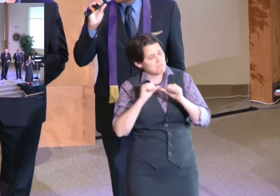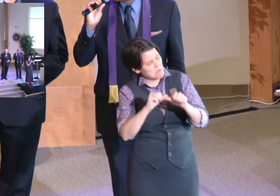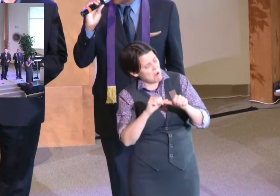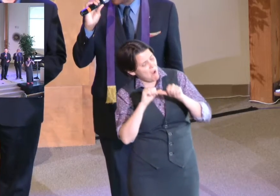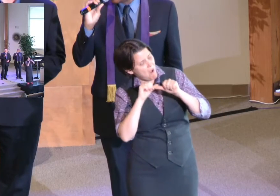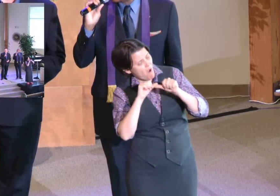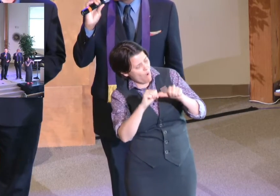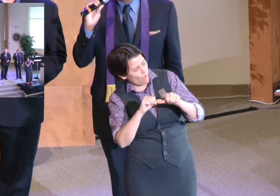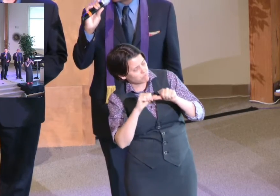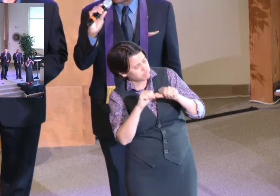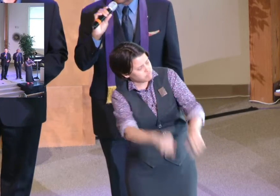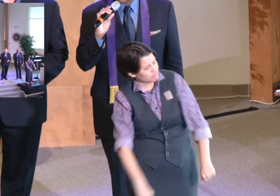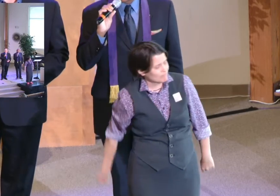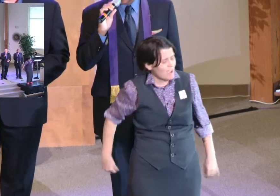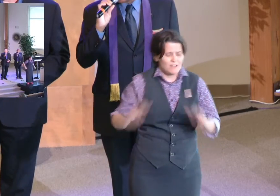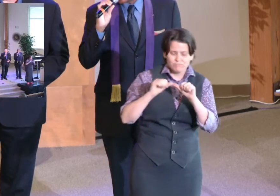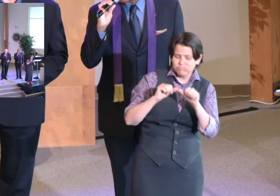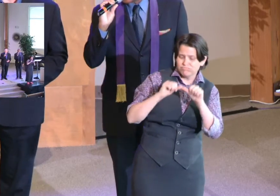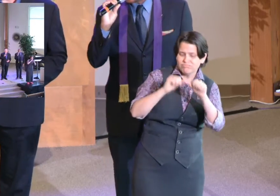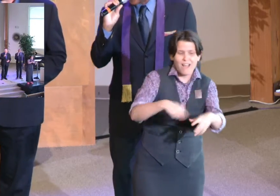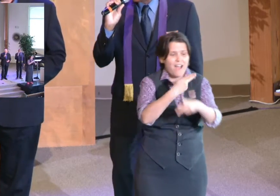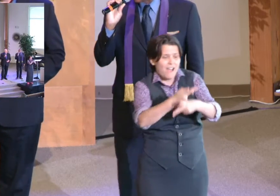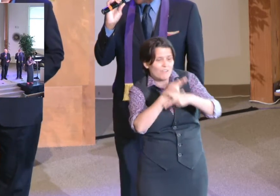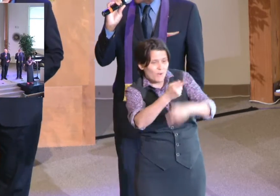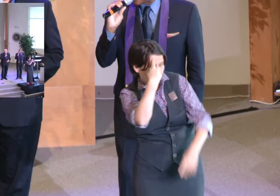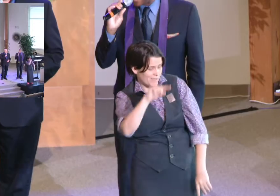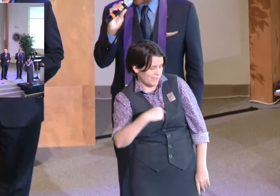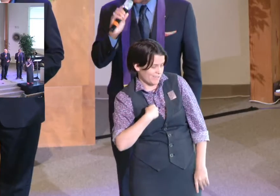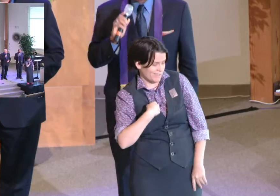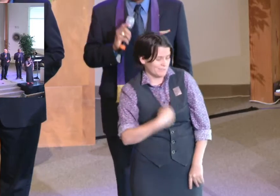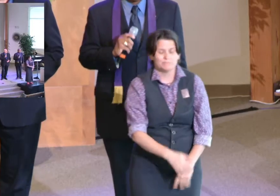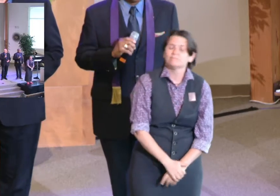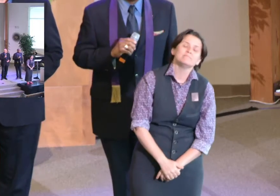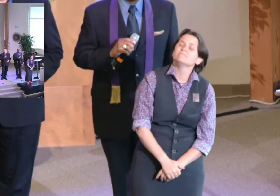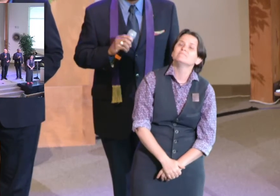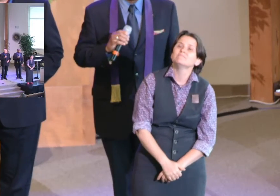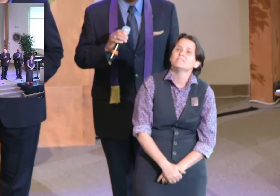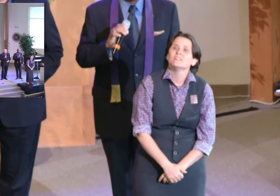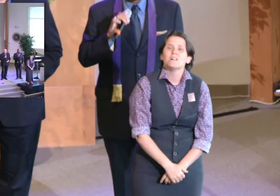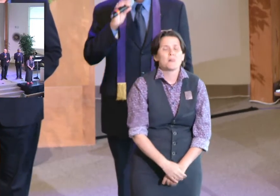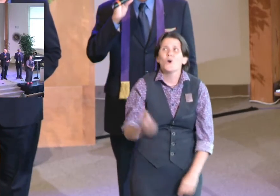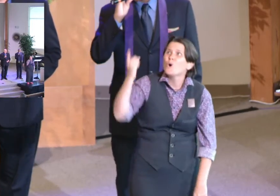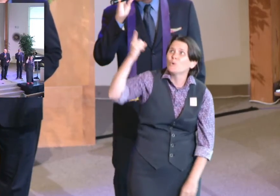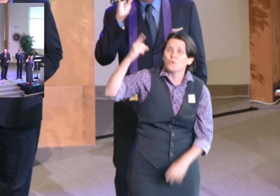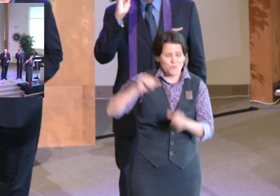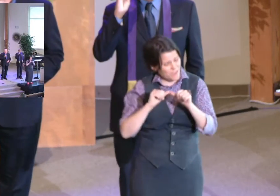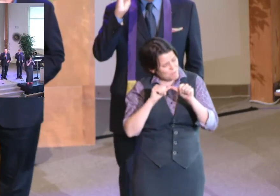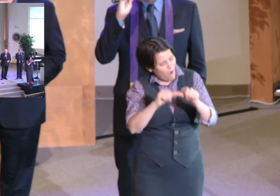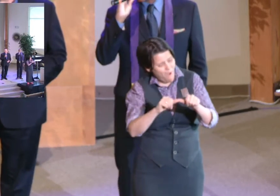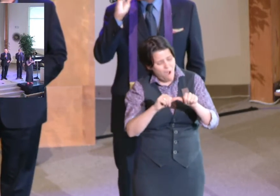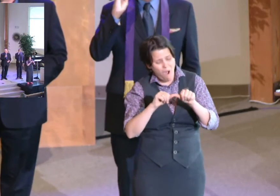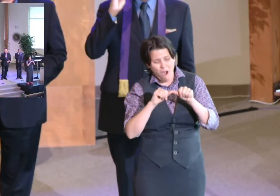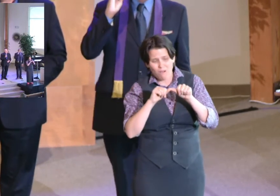looking out for me. You keep on looking out for me. looking